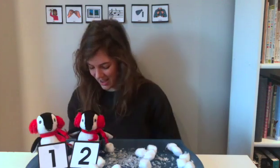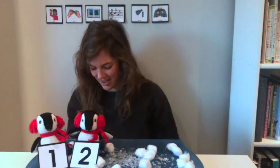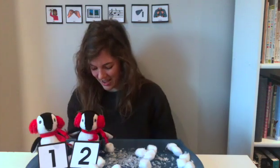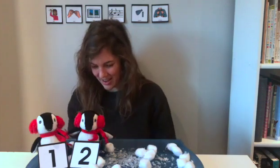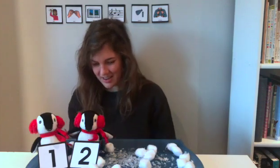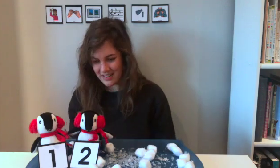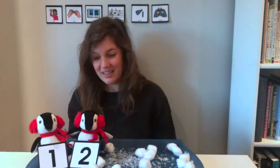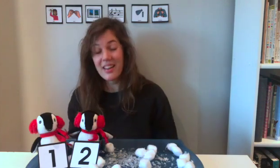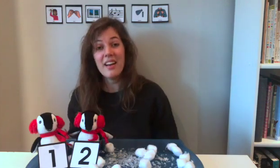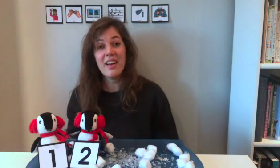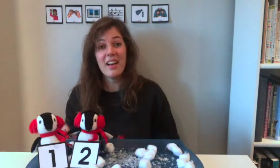And